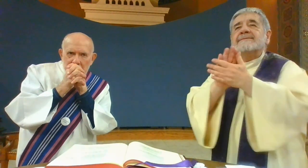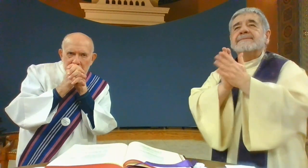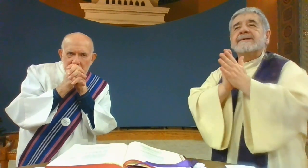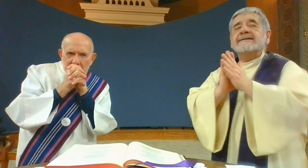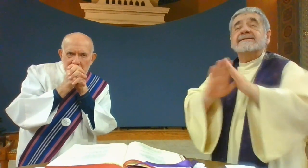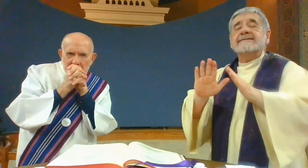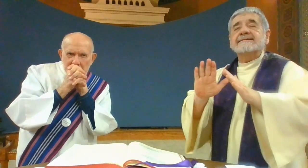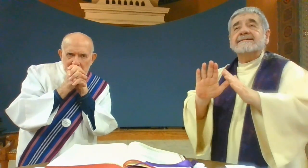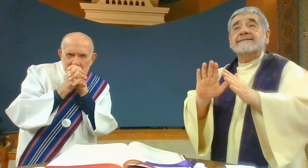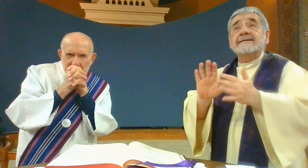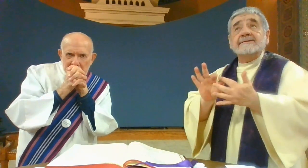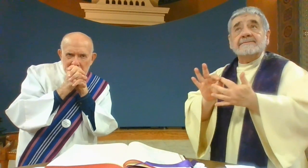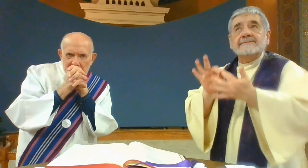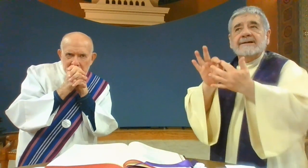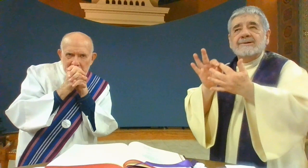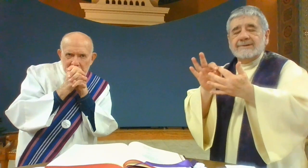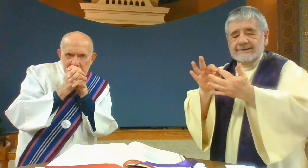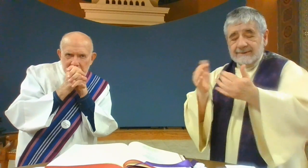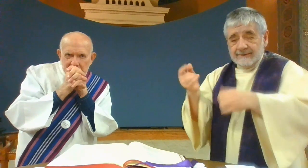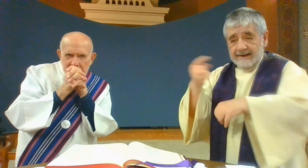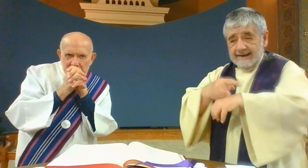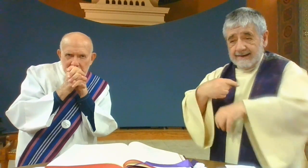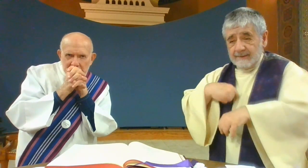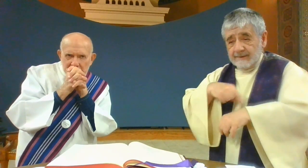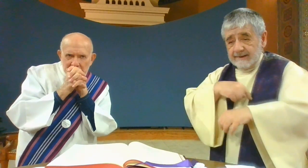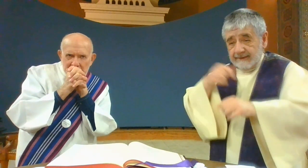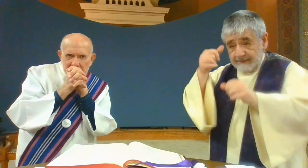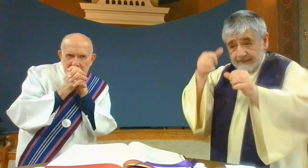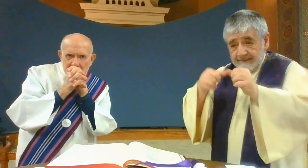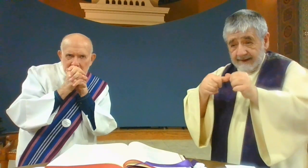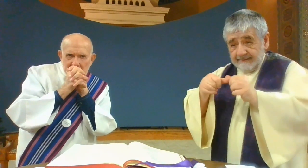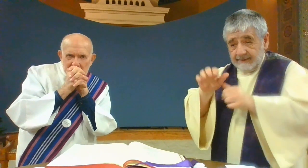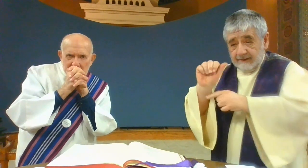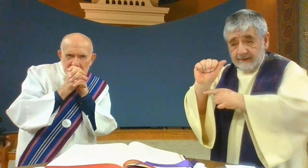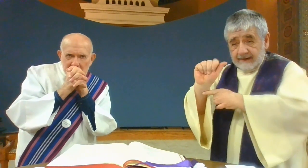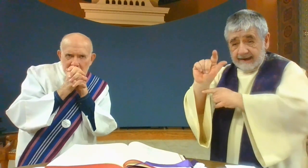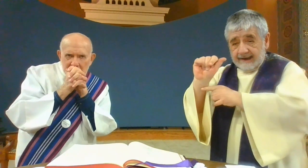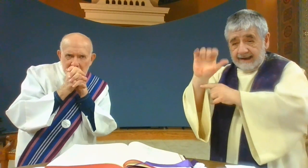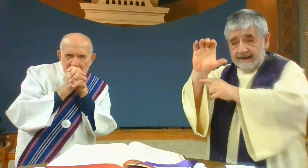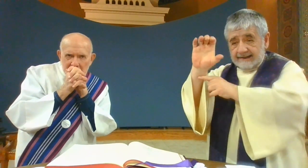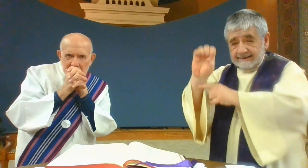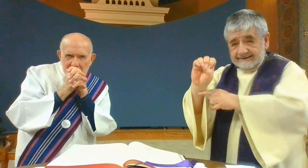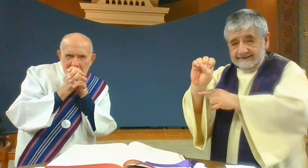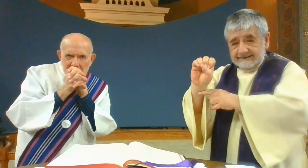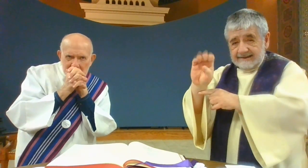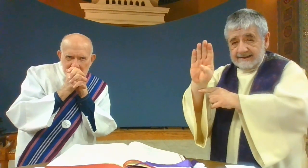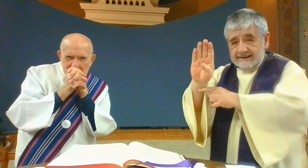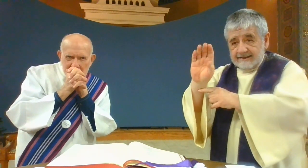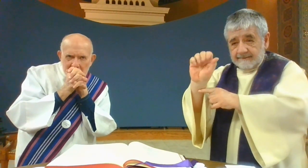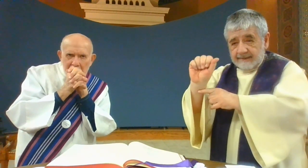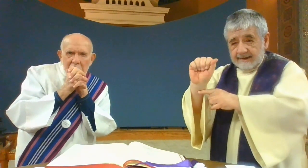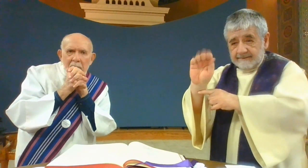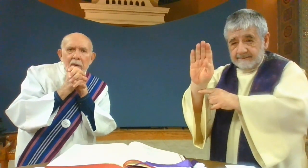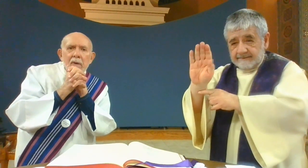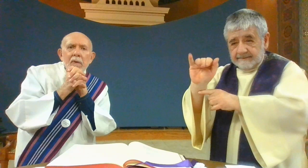May they all rest in peace, especially today. we remember Grace